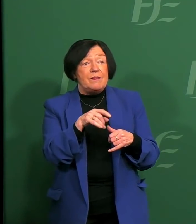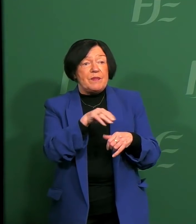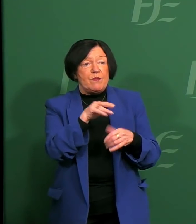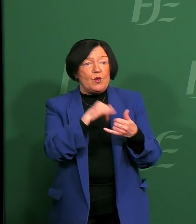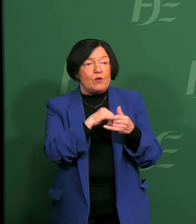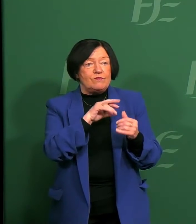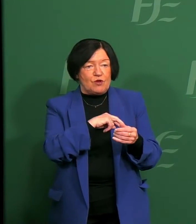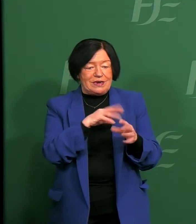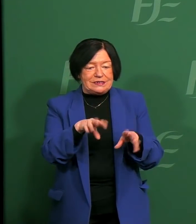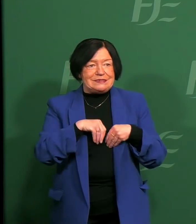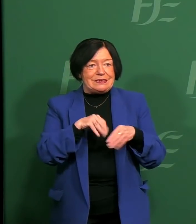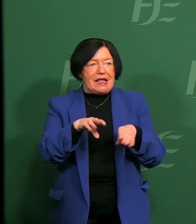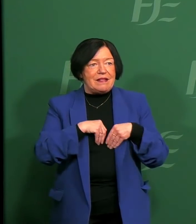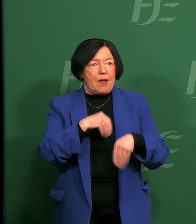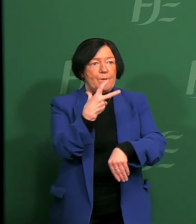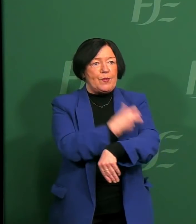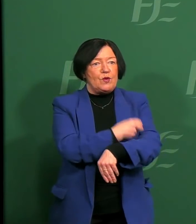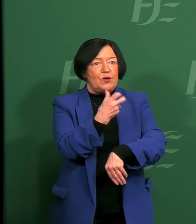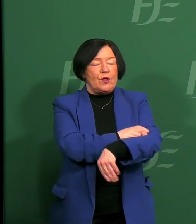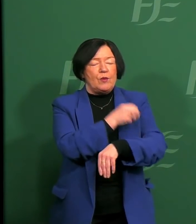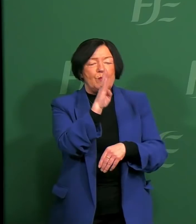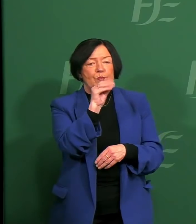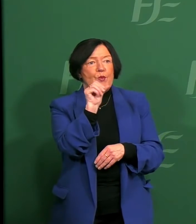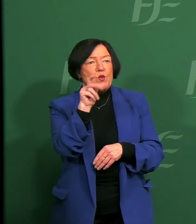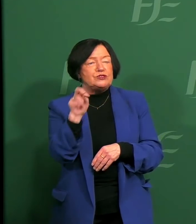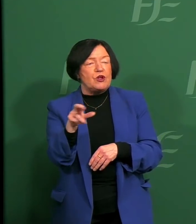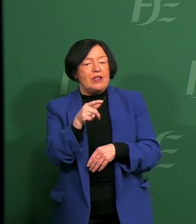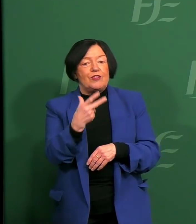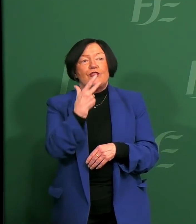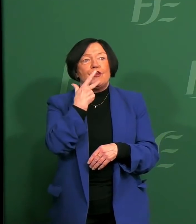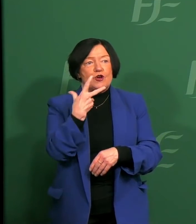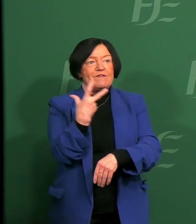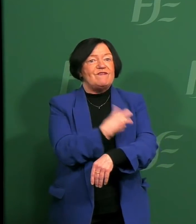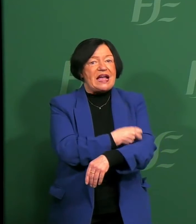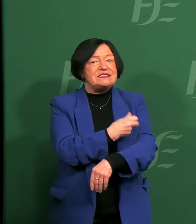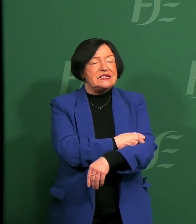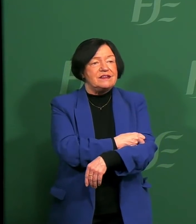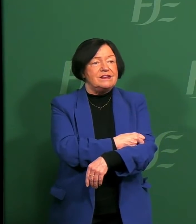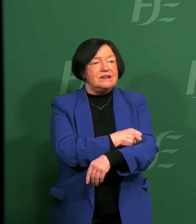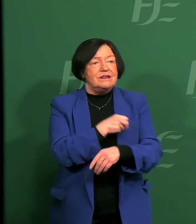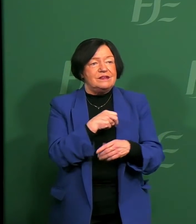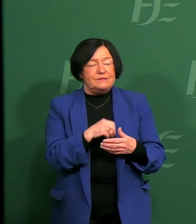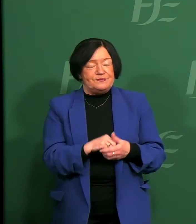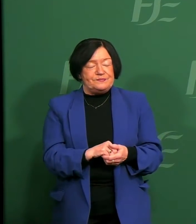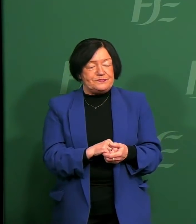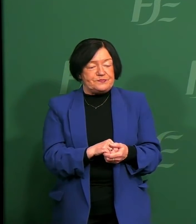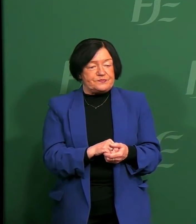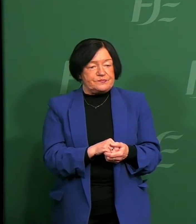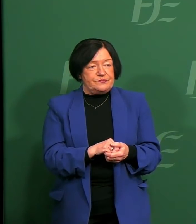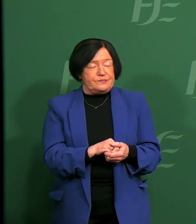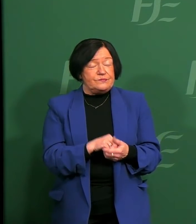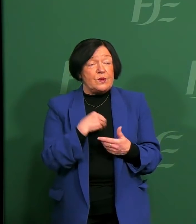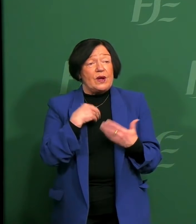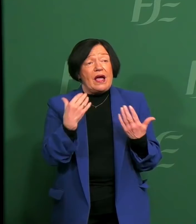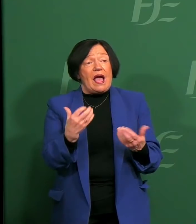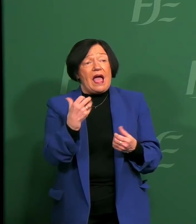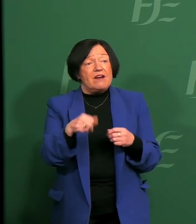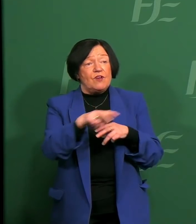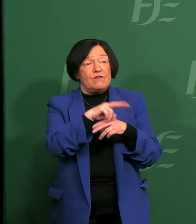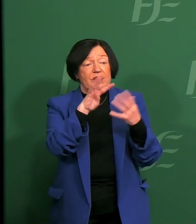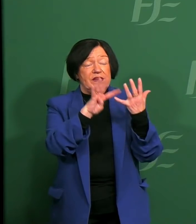the vaccination boosters and the third vaccine doses for the immunocompromised. We now have